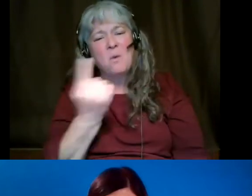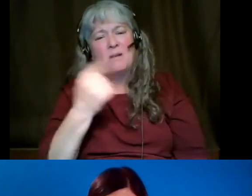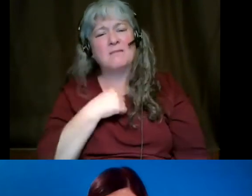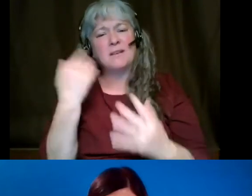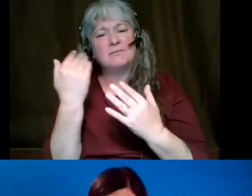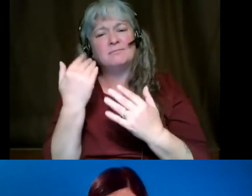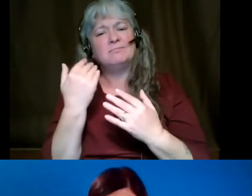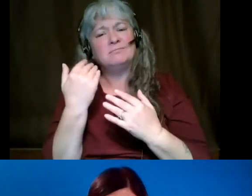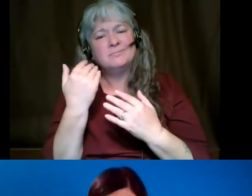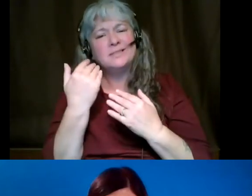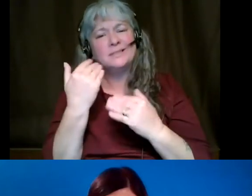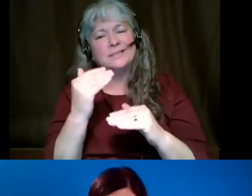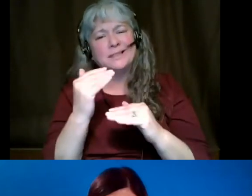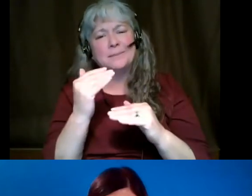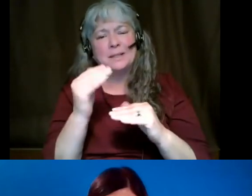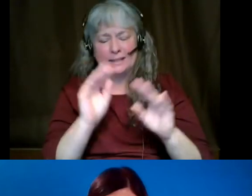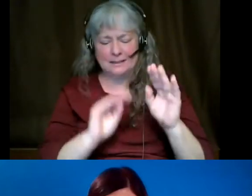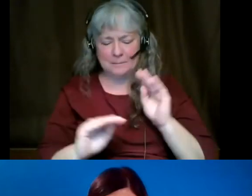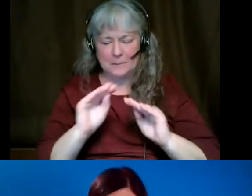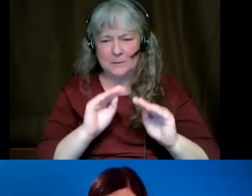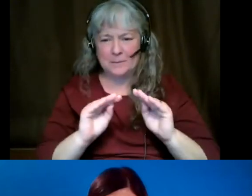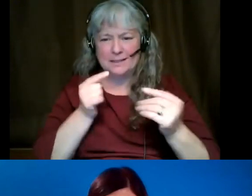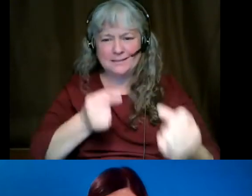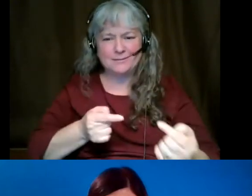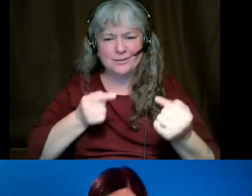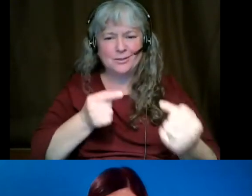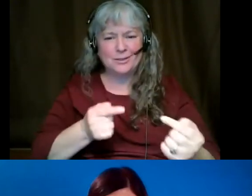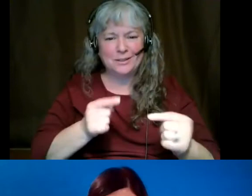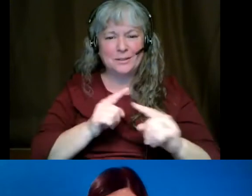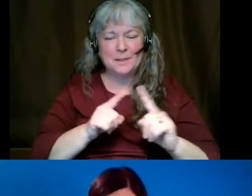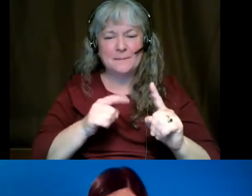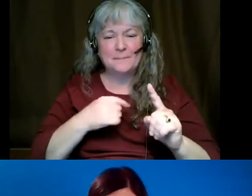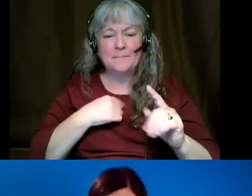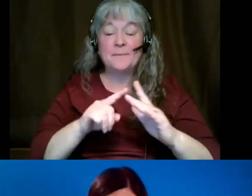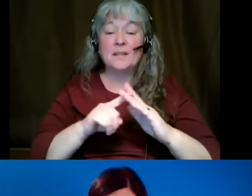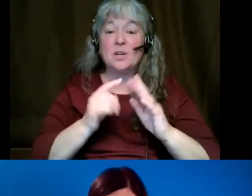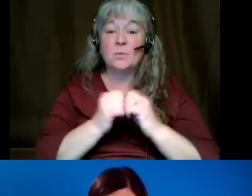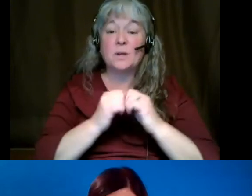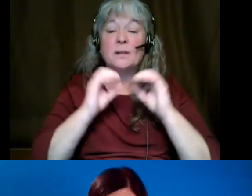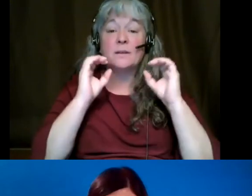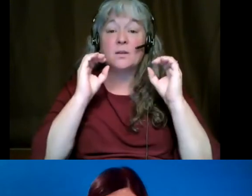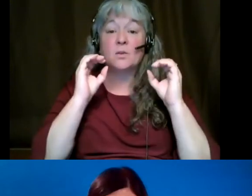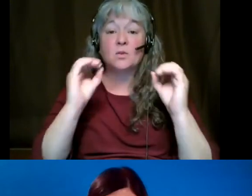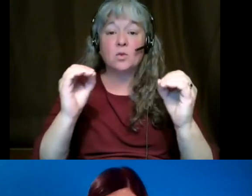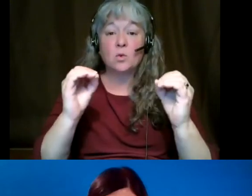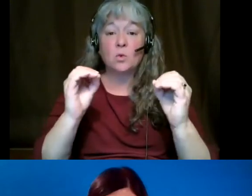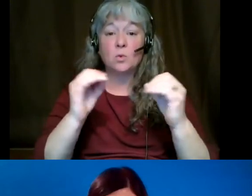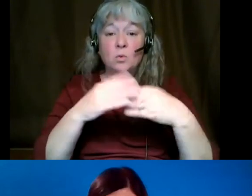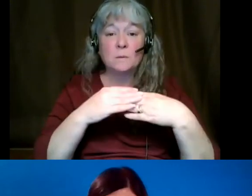I've been getting older with more complicated health, I started with basically no dexterity in life,